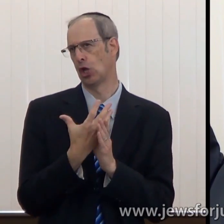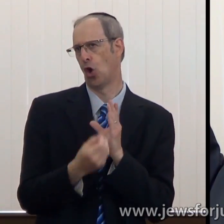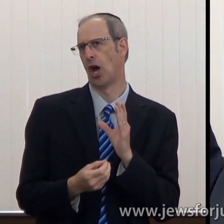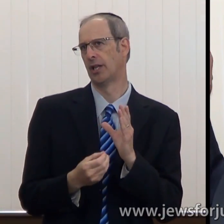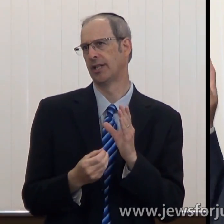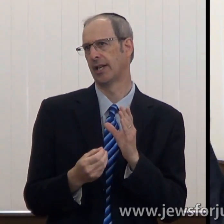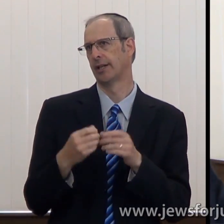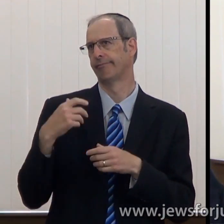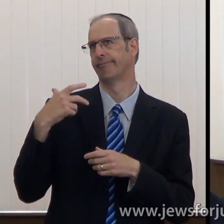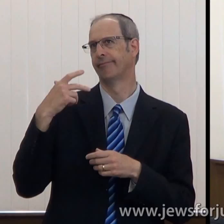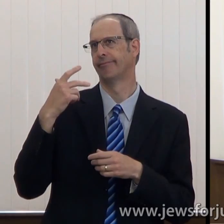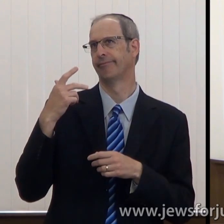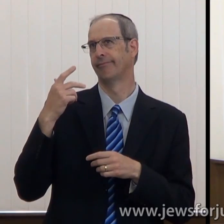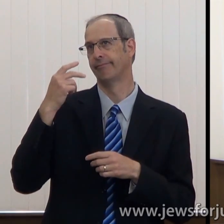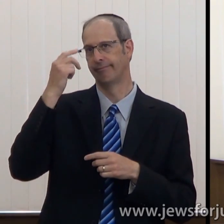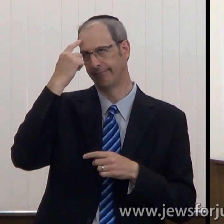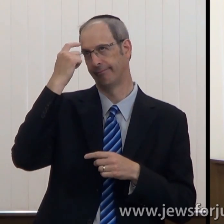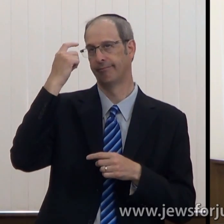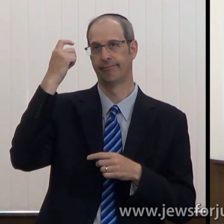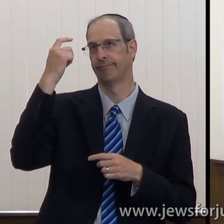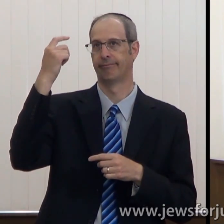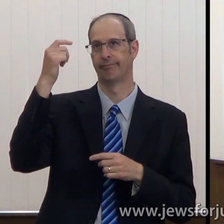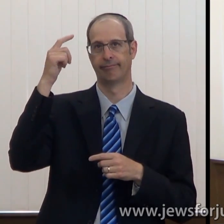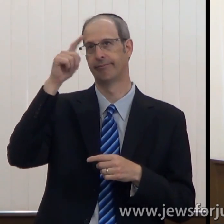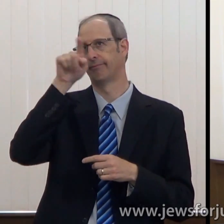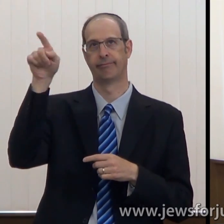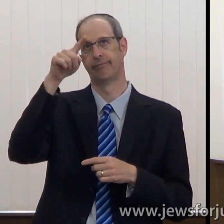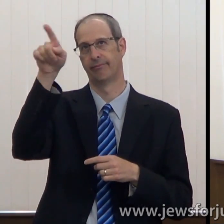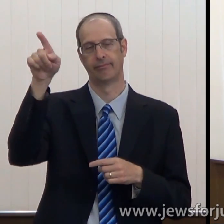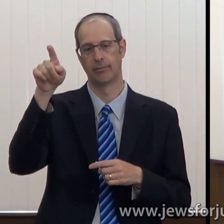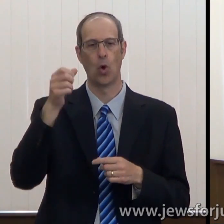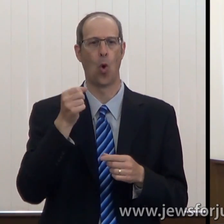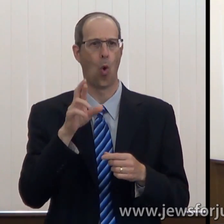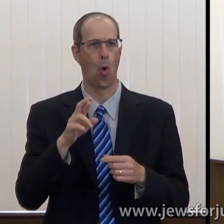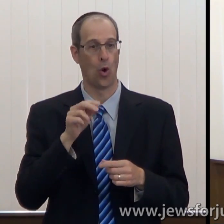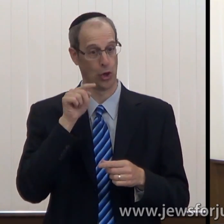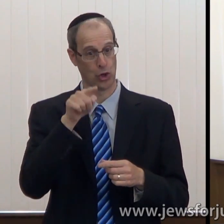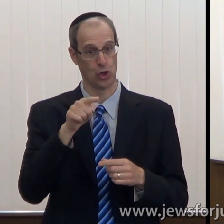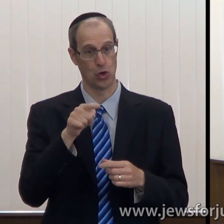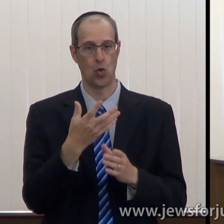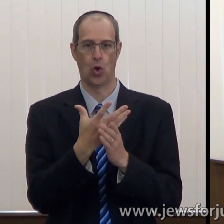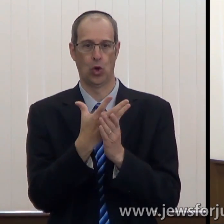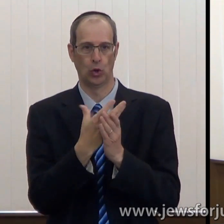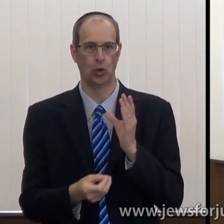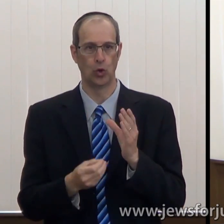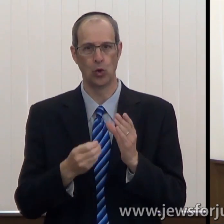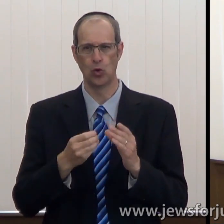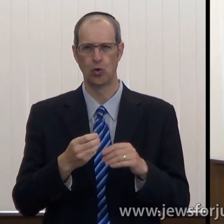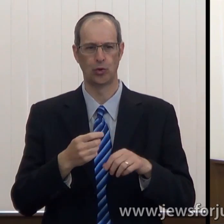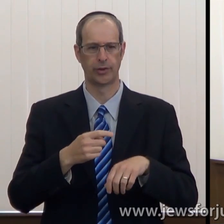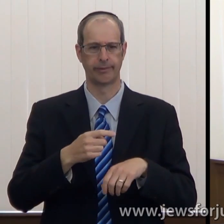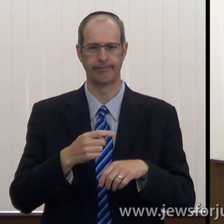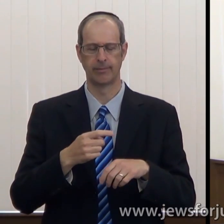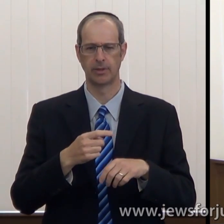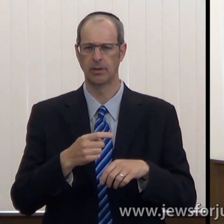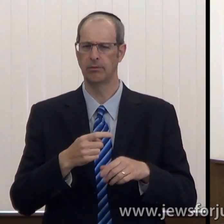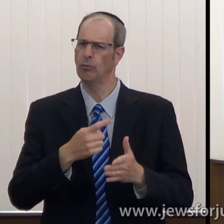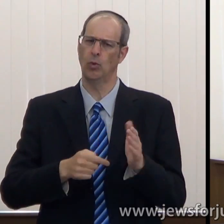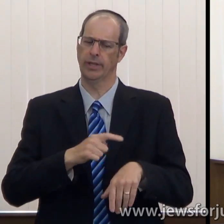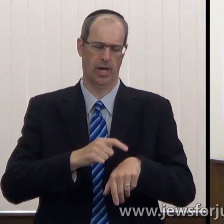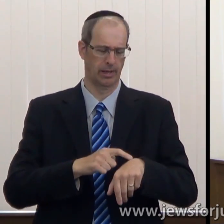world? Or do you lose awareness of time?